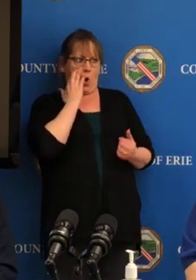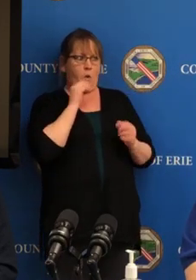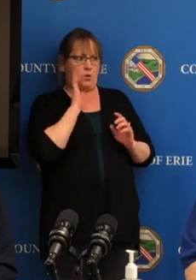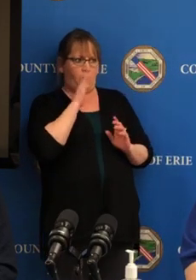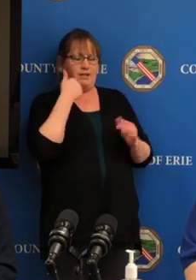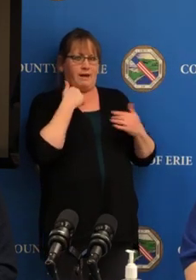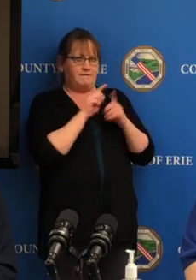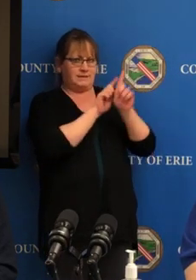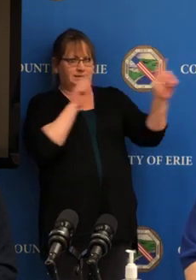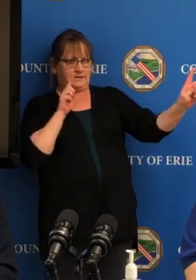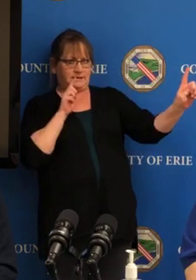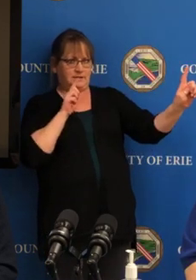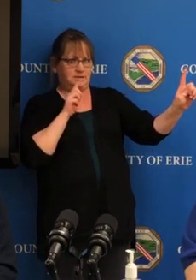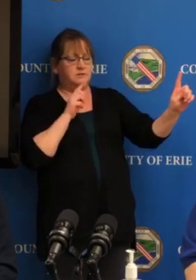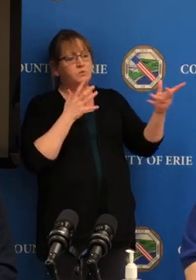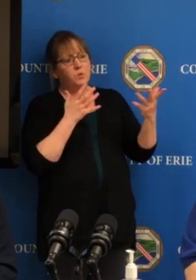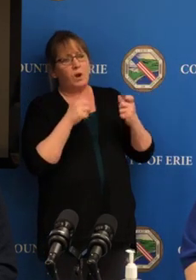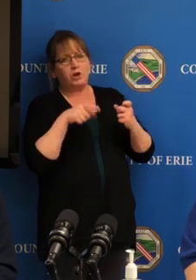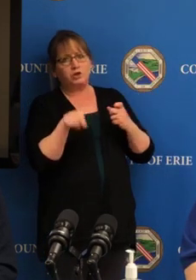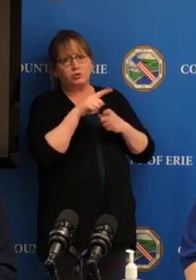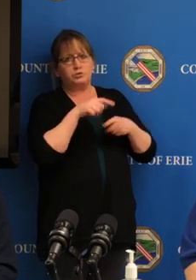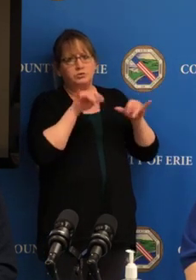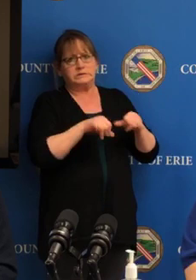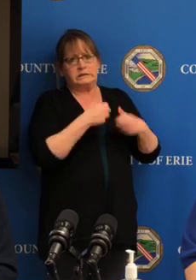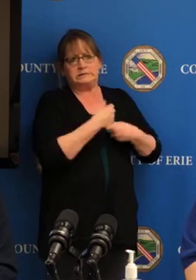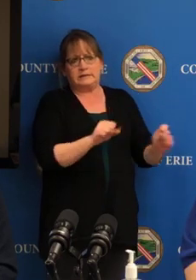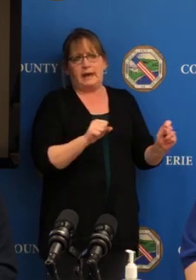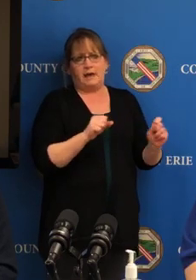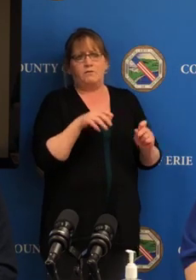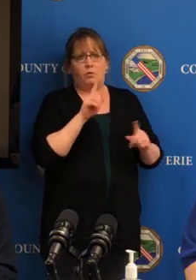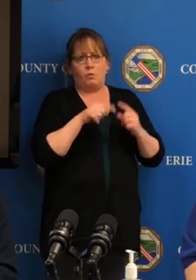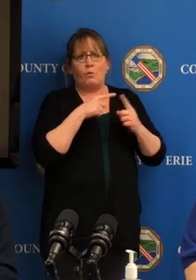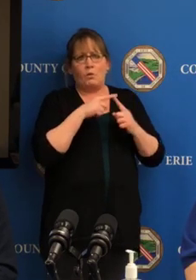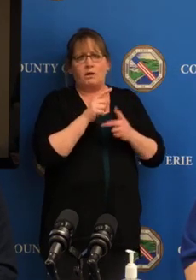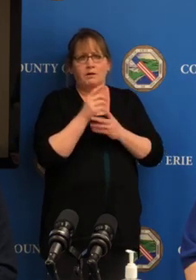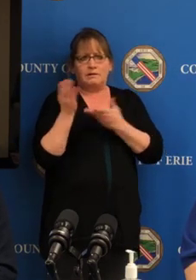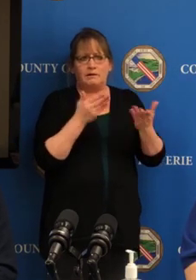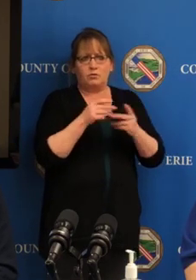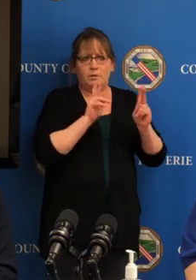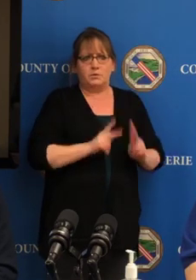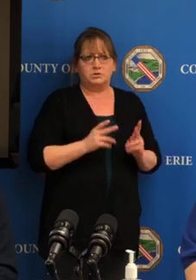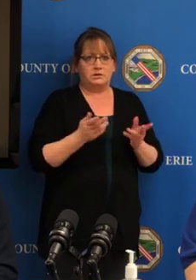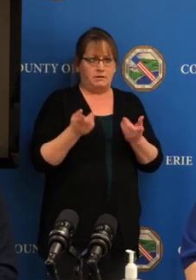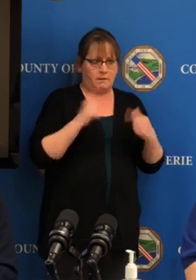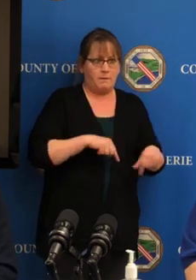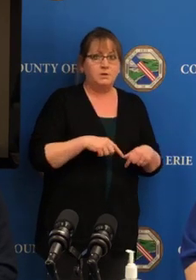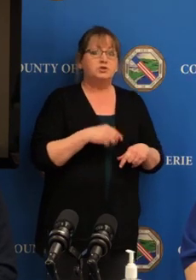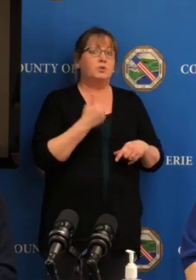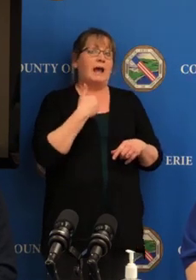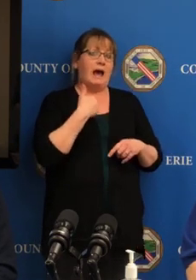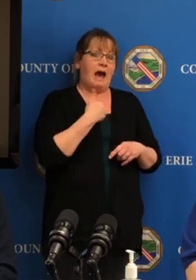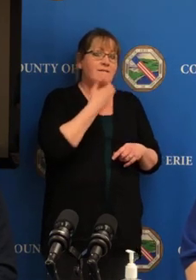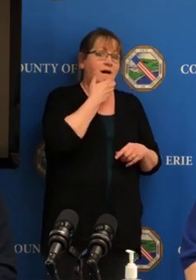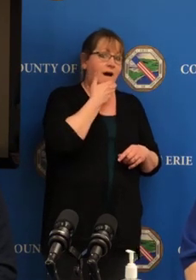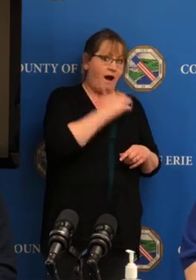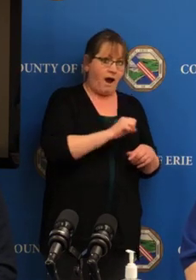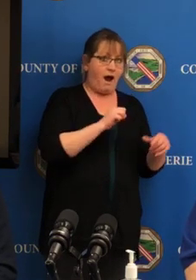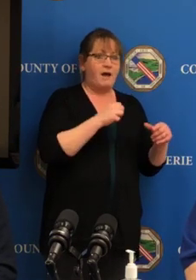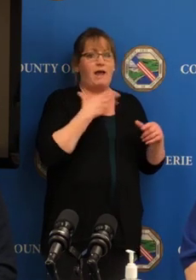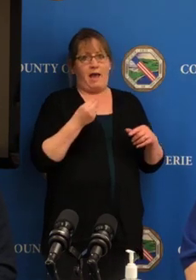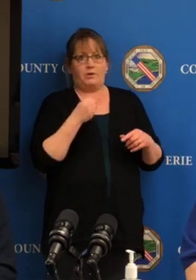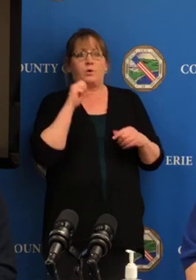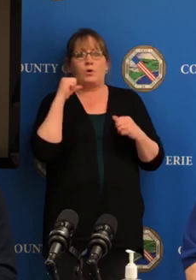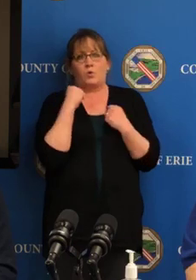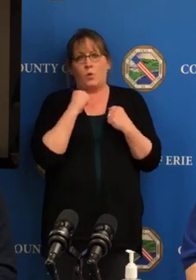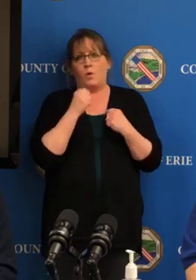that distance and you'll stay safe when the delivery person comes. They offer a hot and a cold meal, so that way you can have the hot for lunch and you can have the cold meal later on